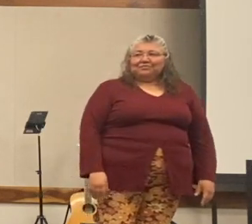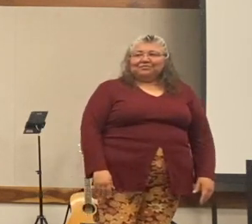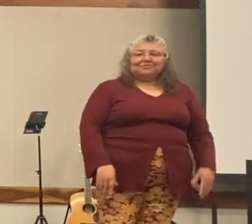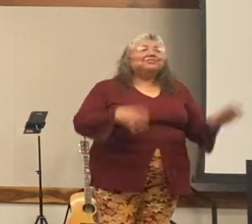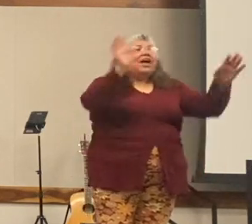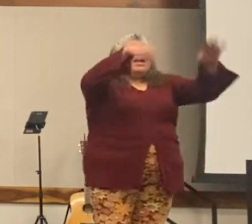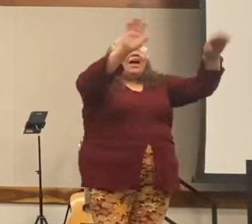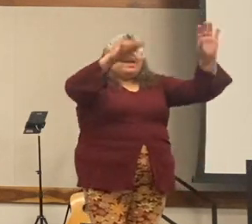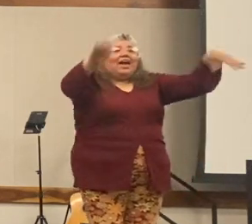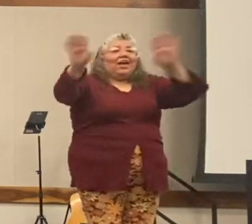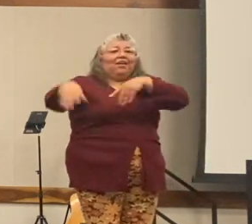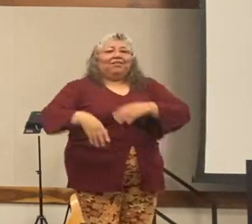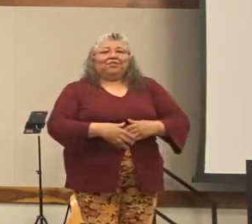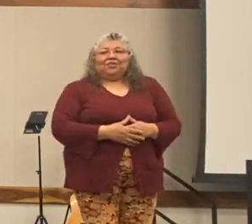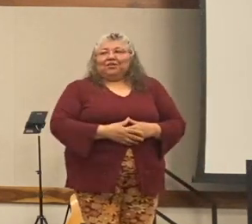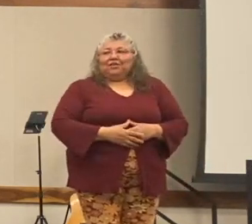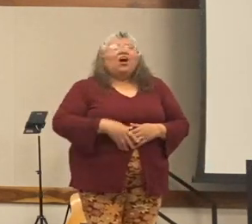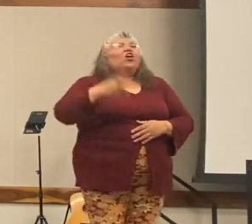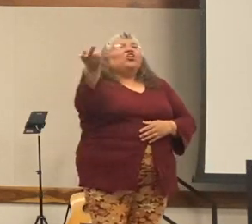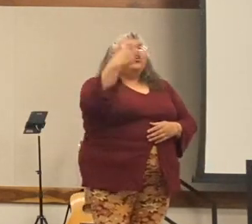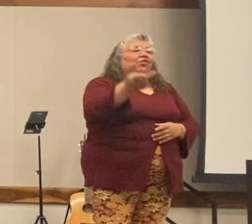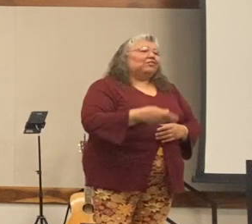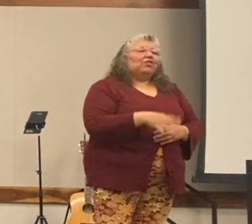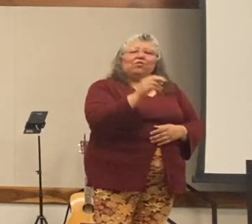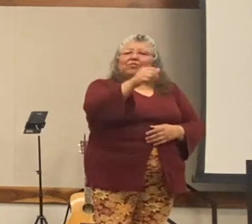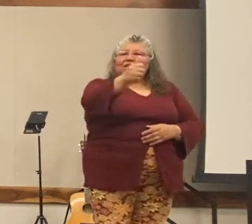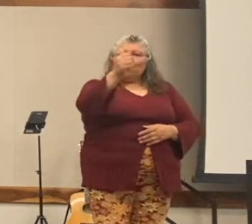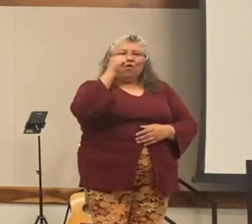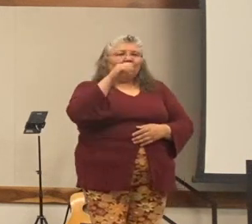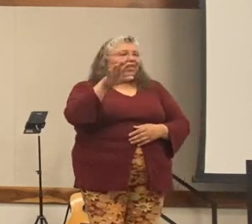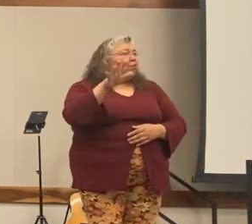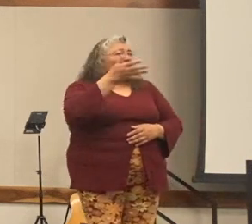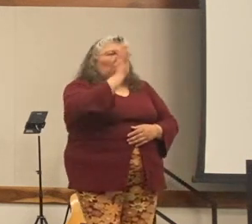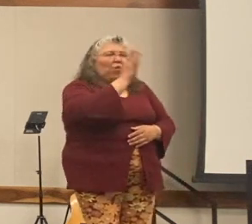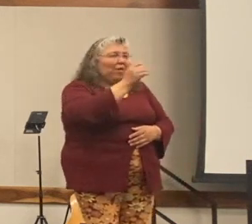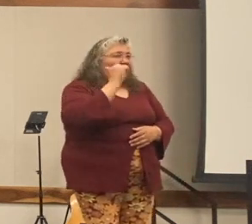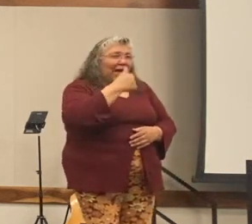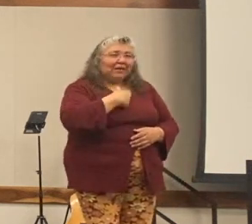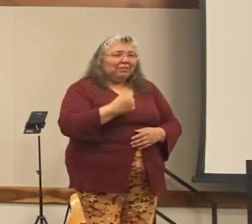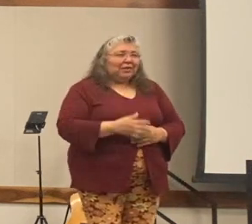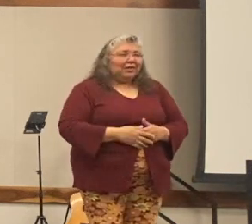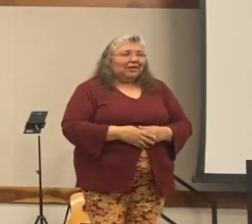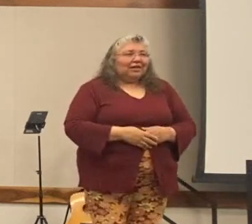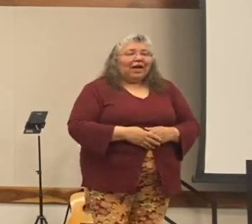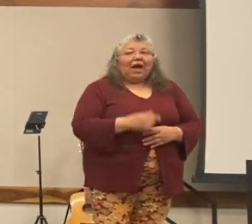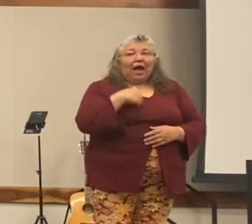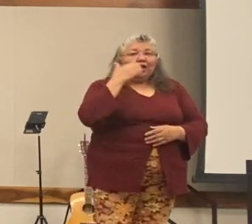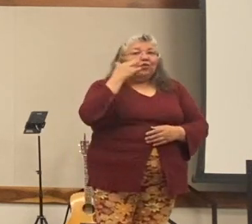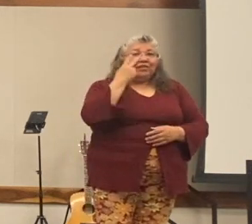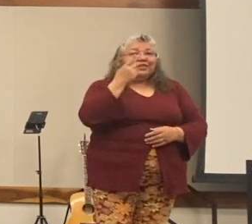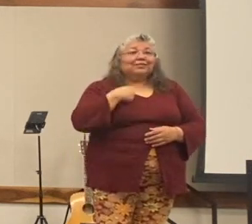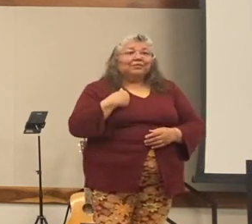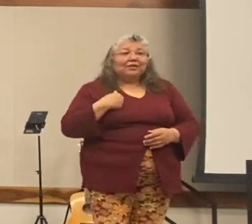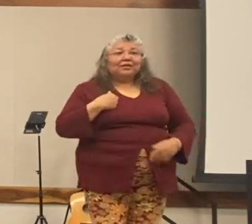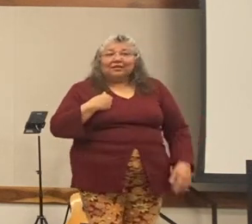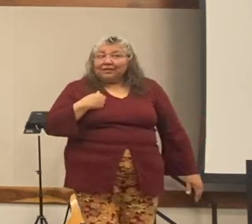You too. No, they won't even wave back to me. I know they see me.